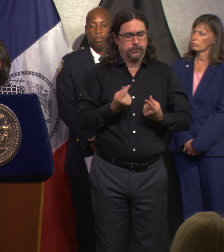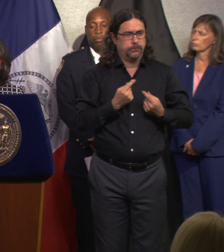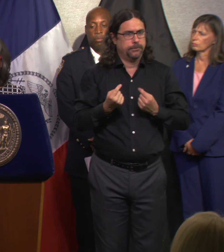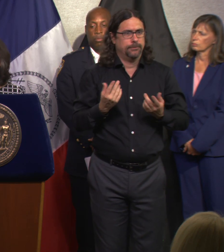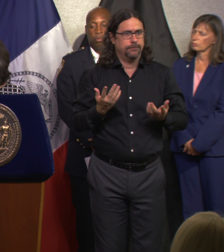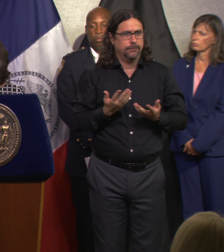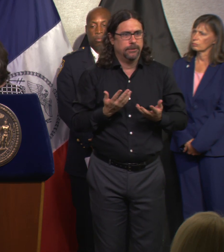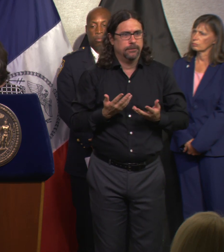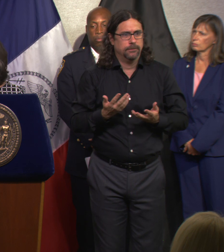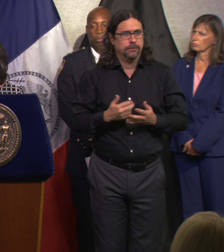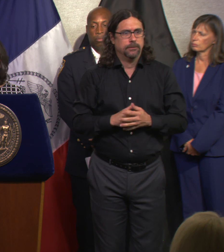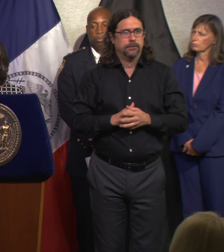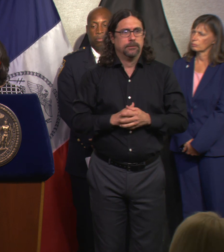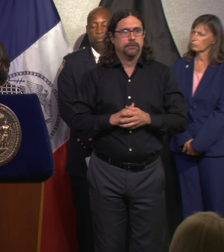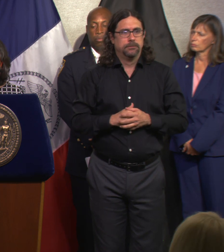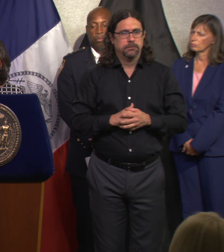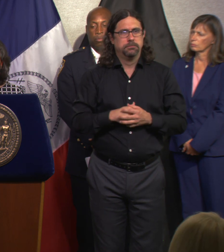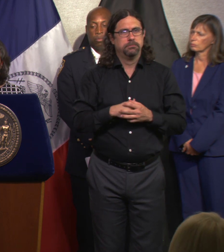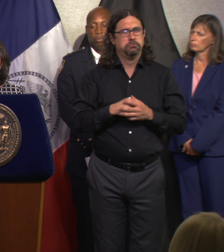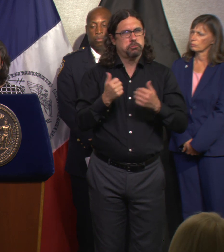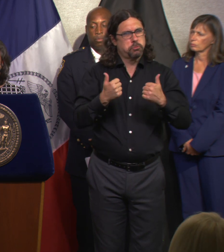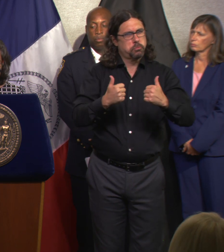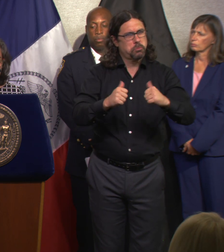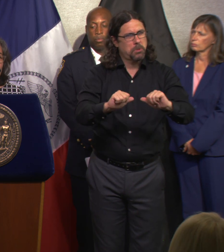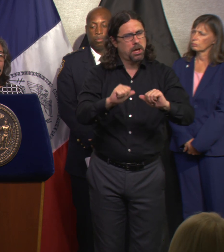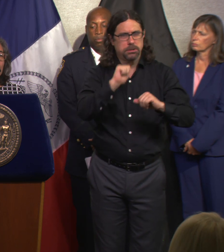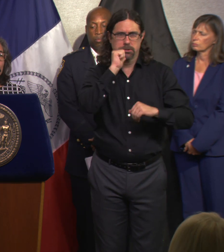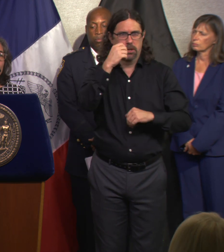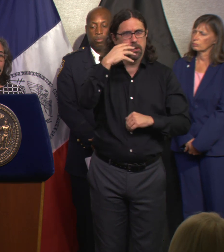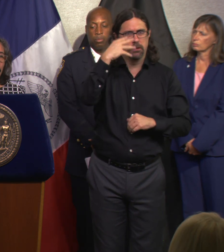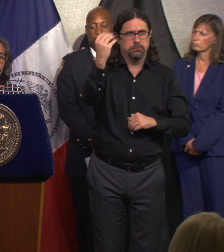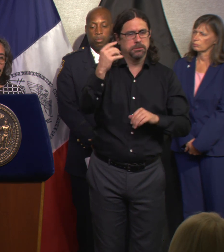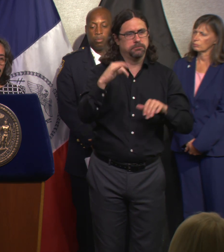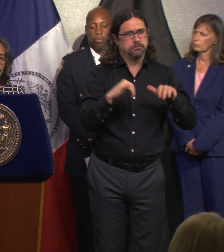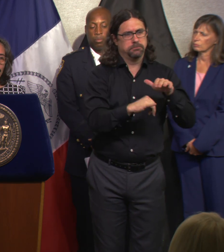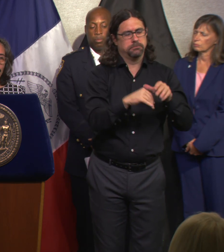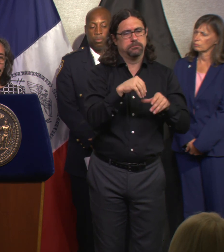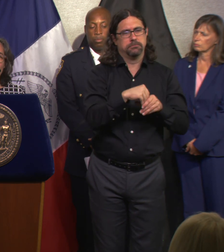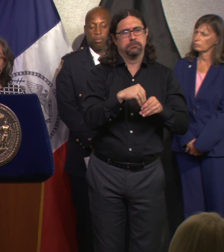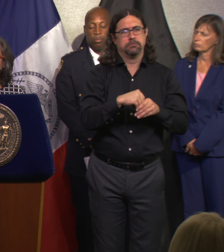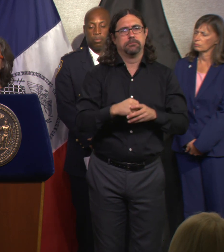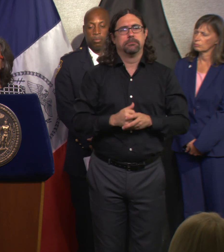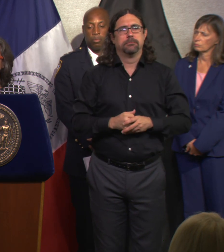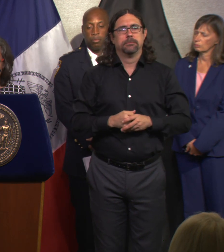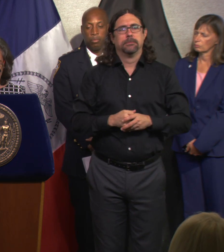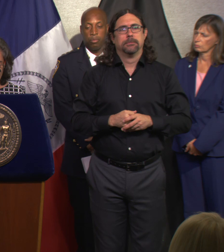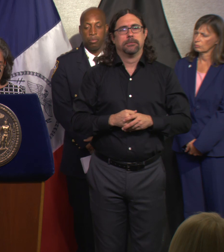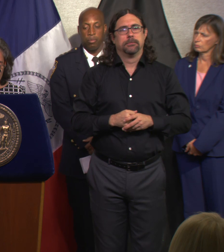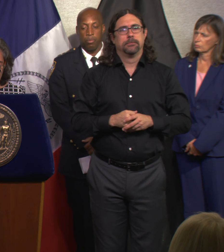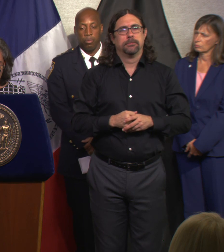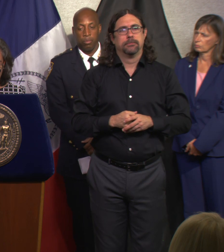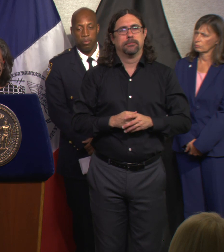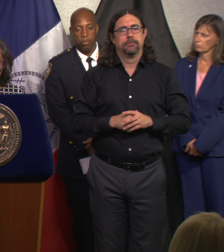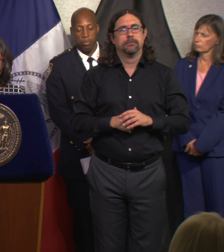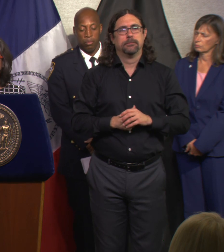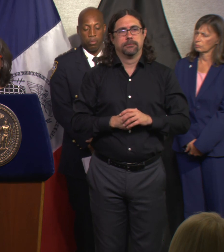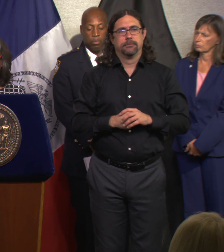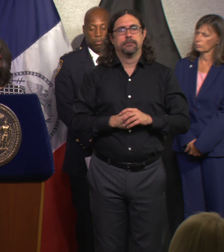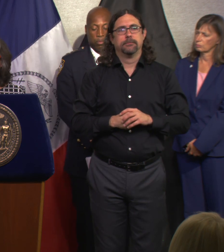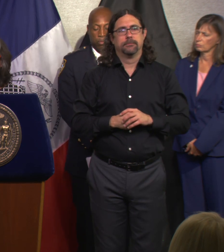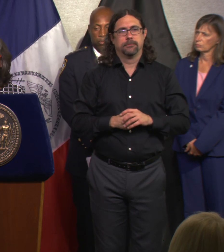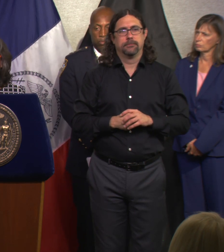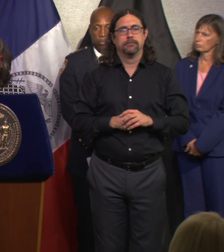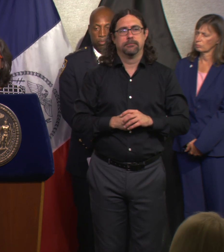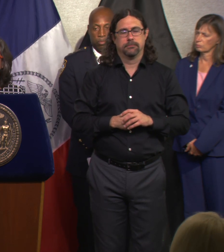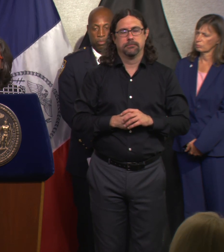If you normally exercise outdoors, as was just said, do it in the early morning or after the sun goes down. And it's also